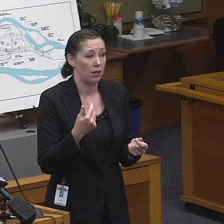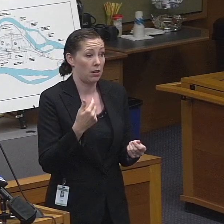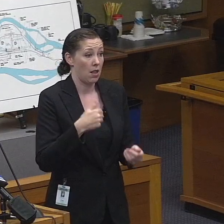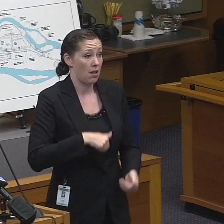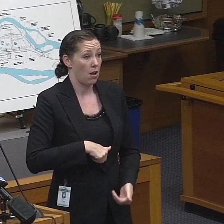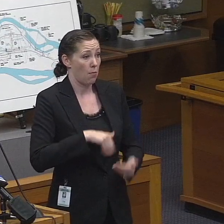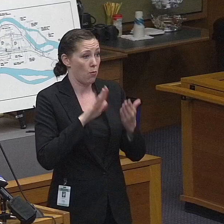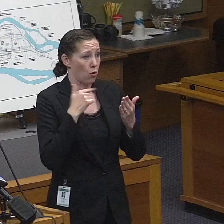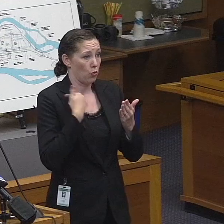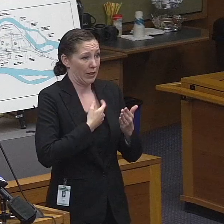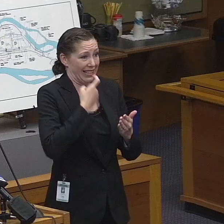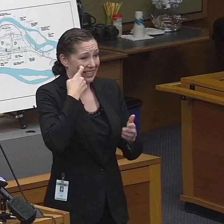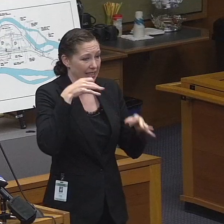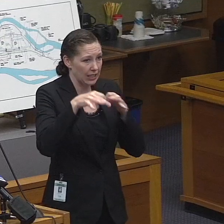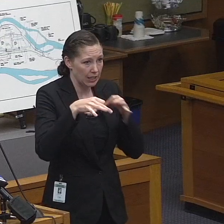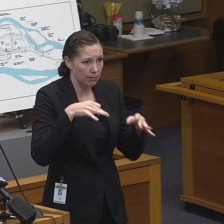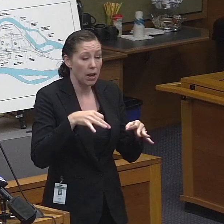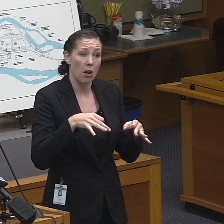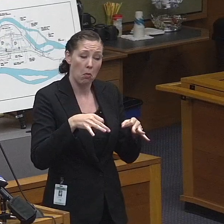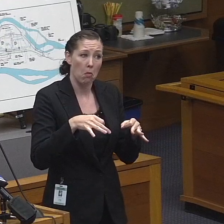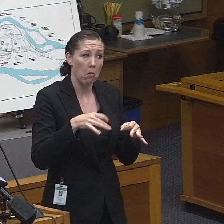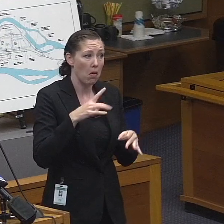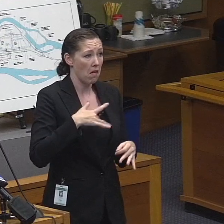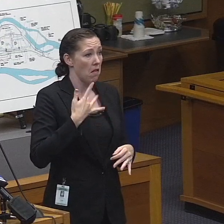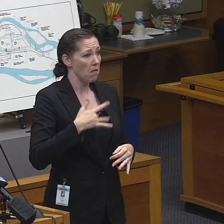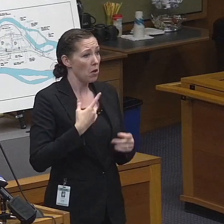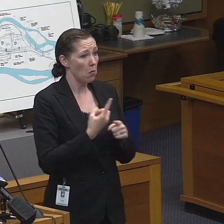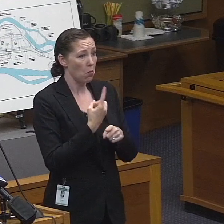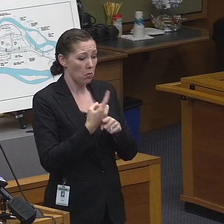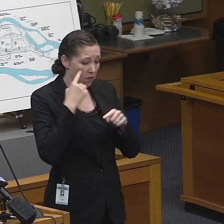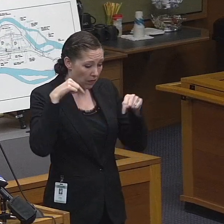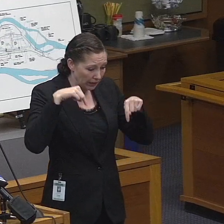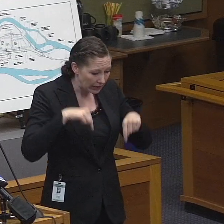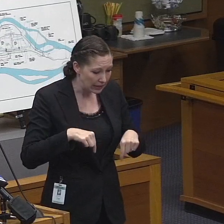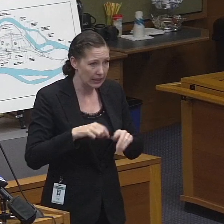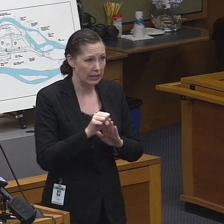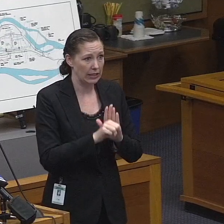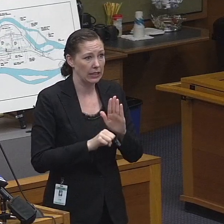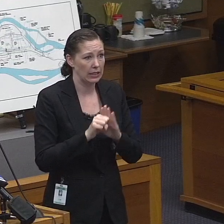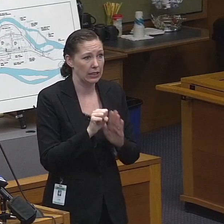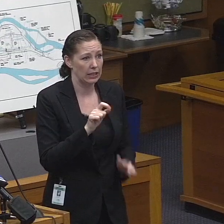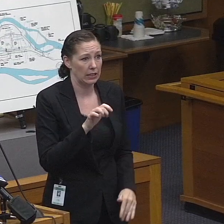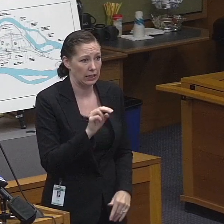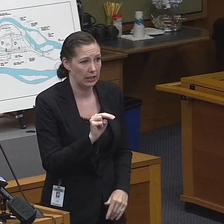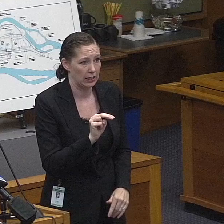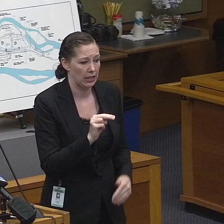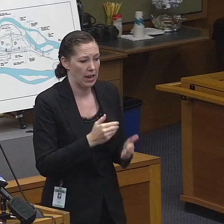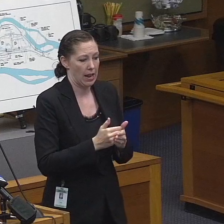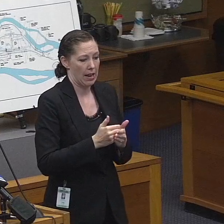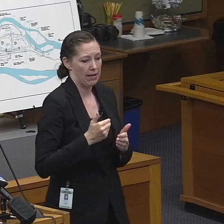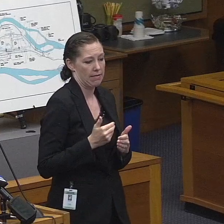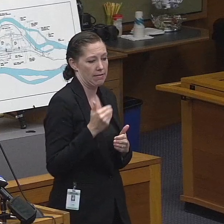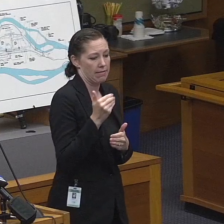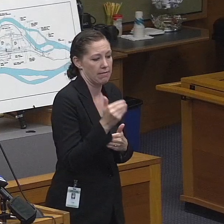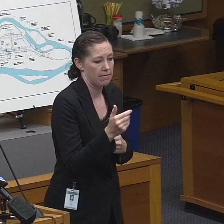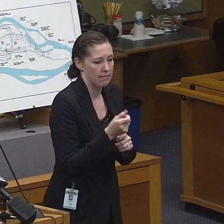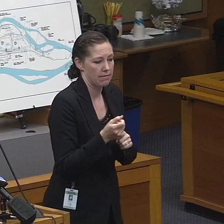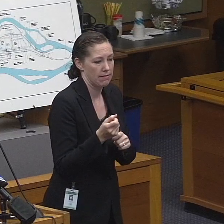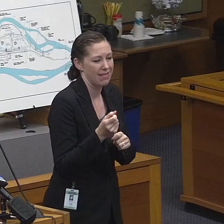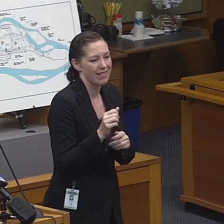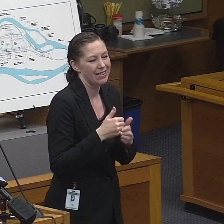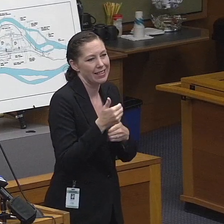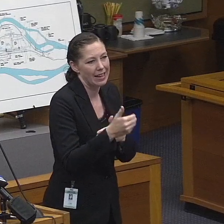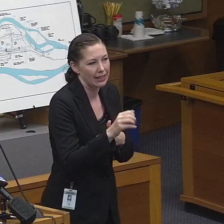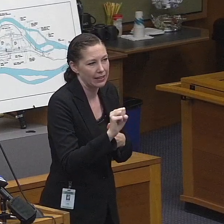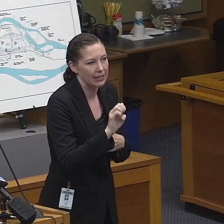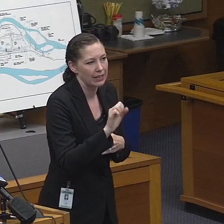with you is a viable approach for this algae season and for next algae season. Algae season runs